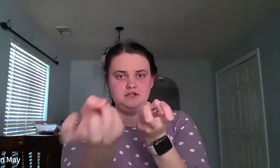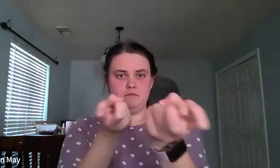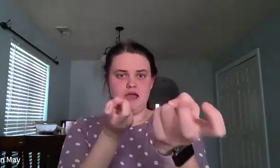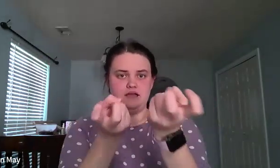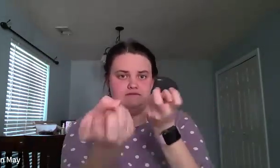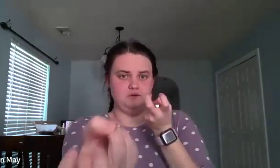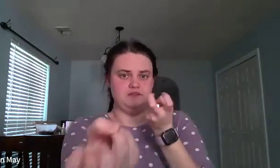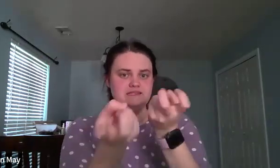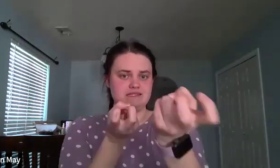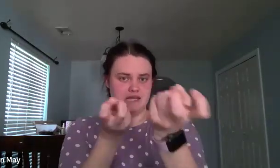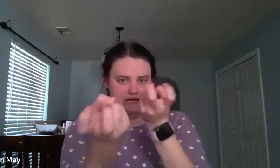you go back and forth. Skating.